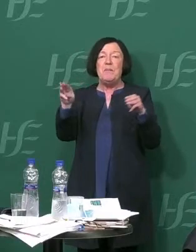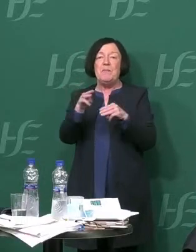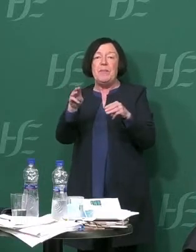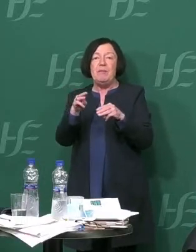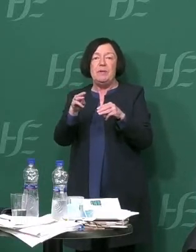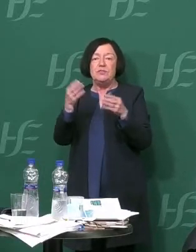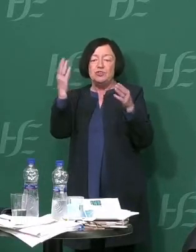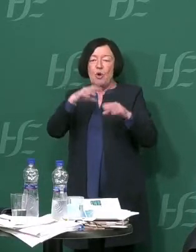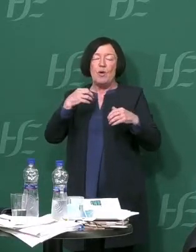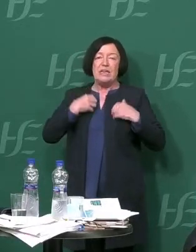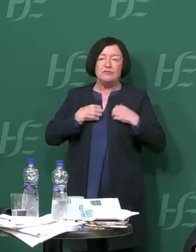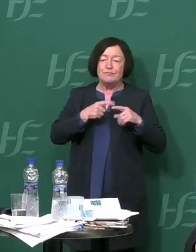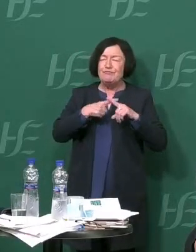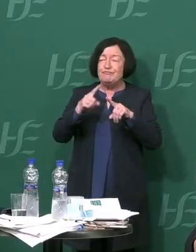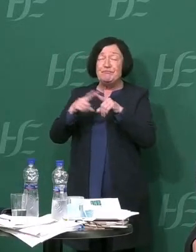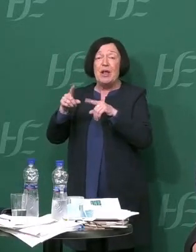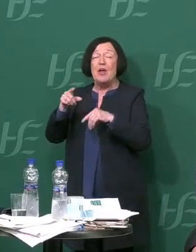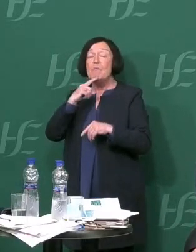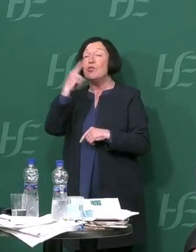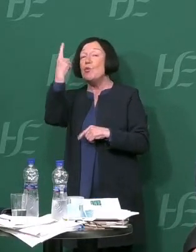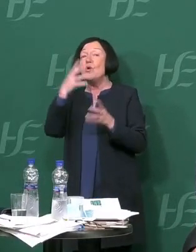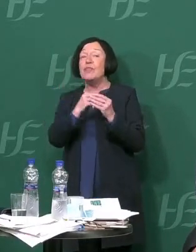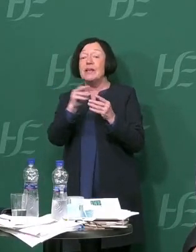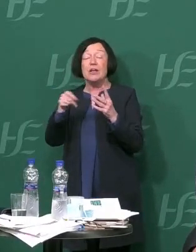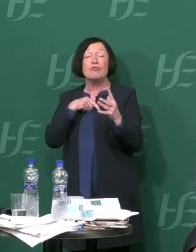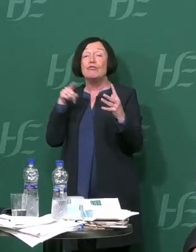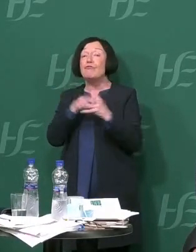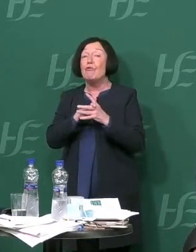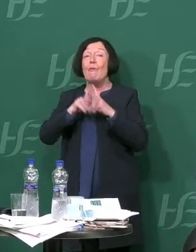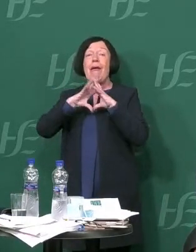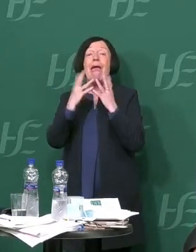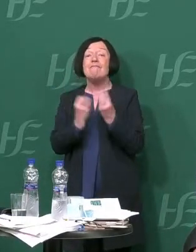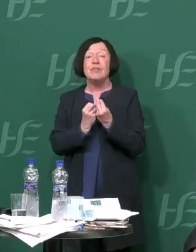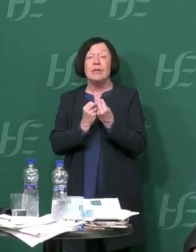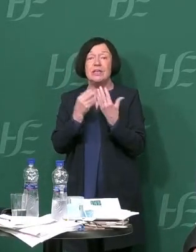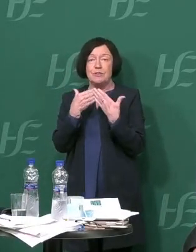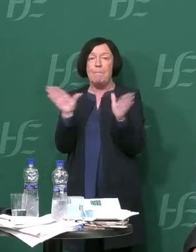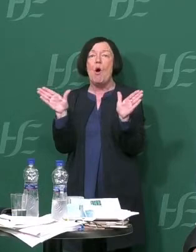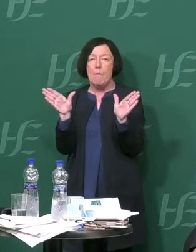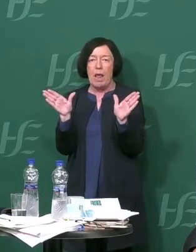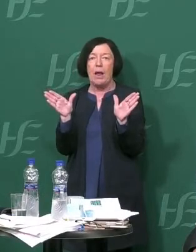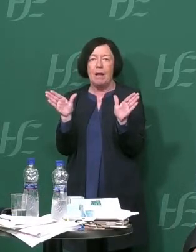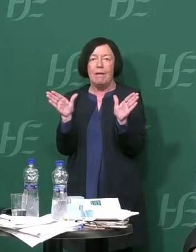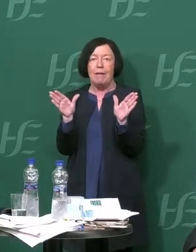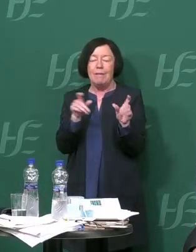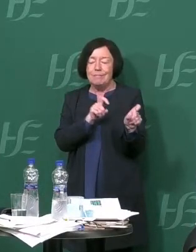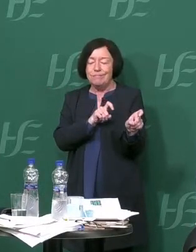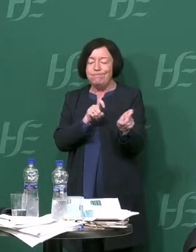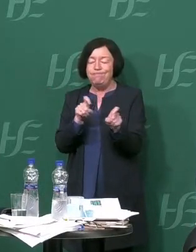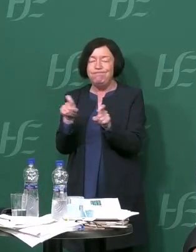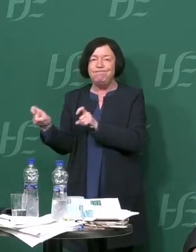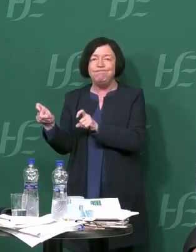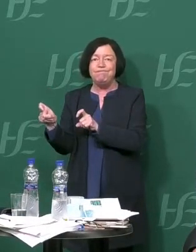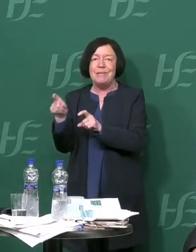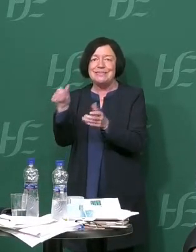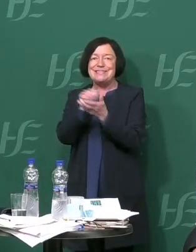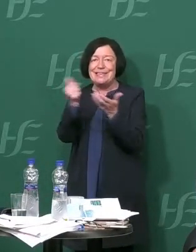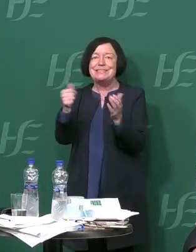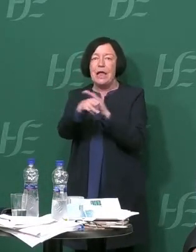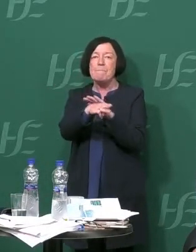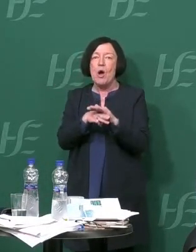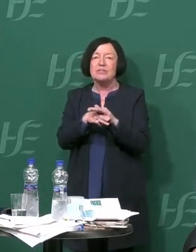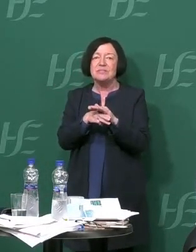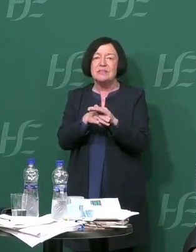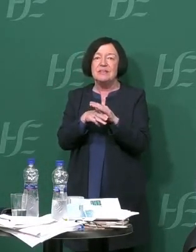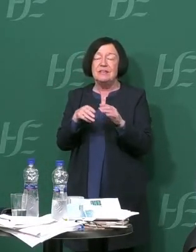particular interests emerging. And the one thing that gets us all through all of that is the public has sustained through all of that in 16 months.